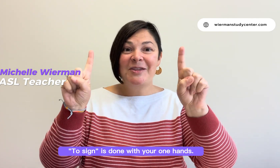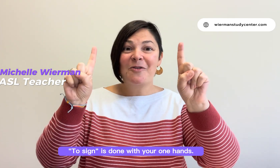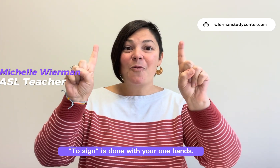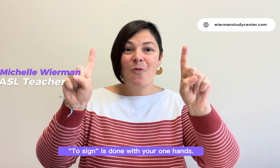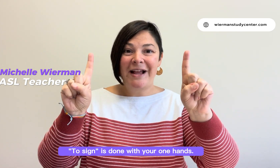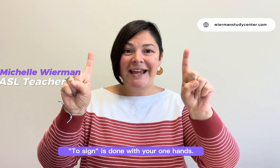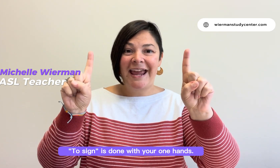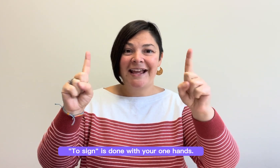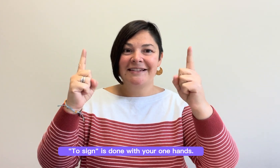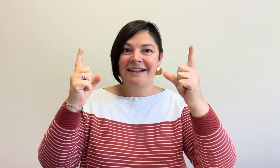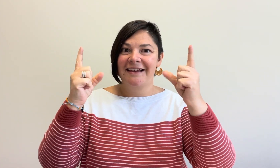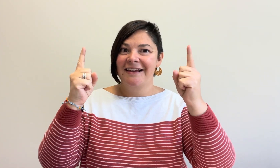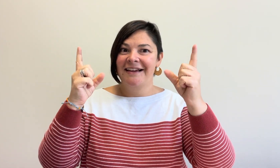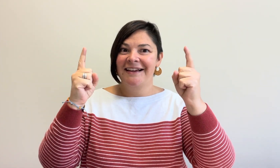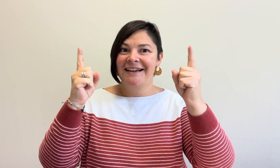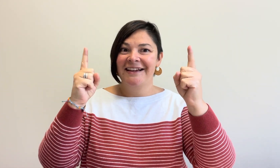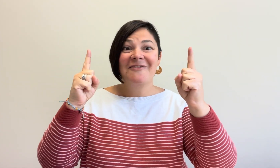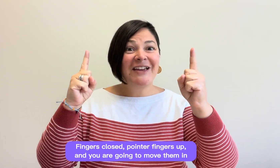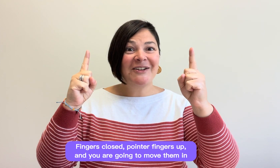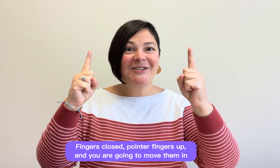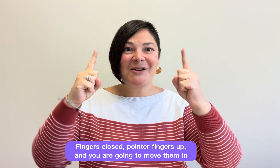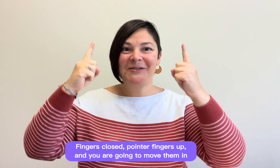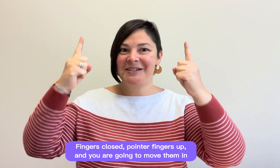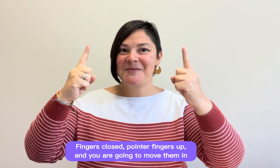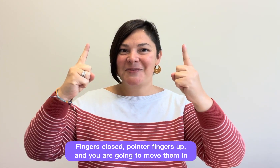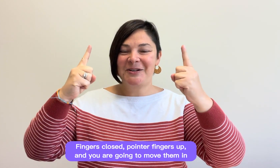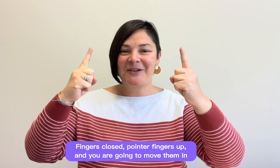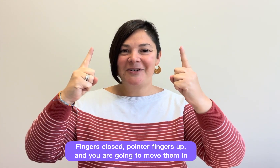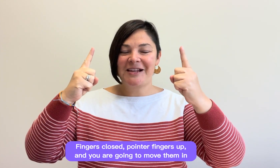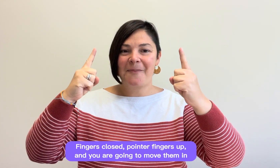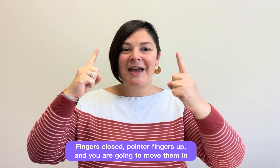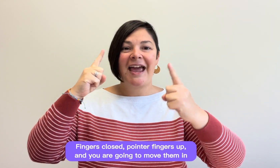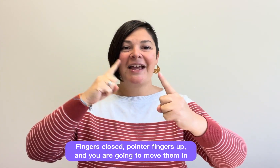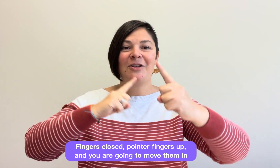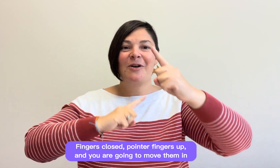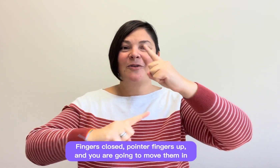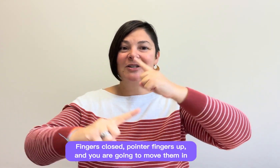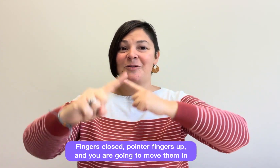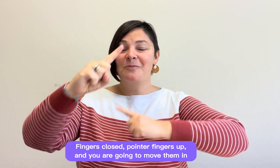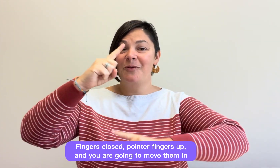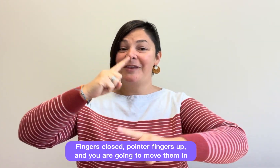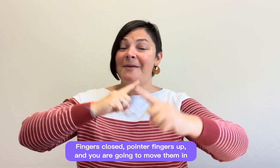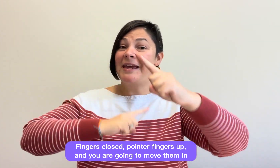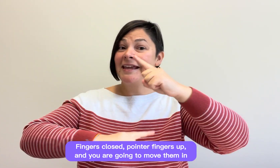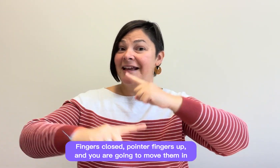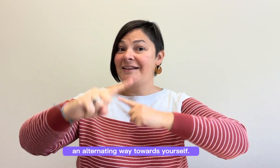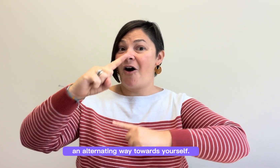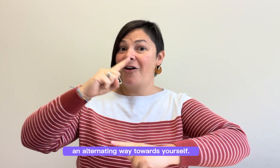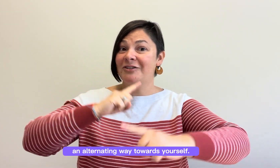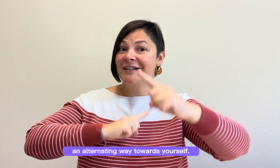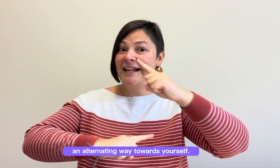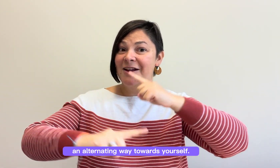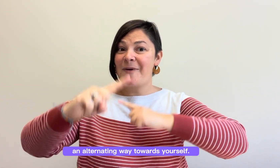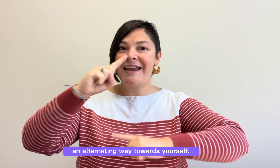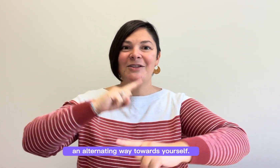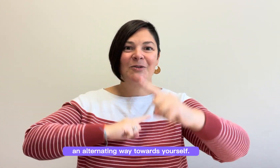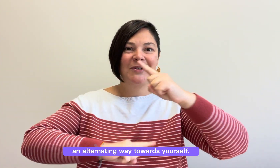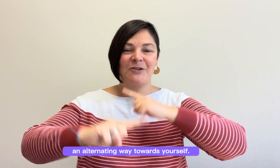you're winding hands. Fingers closed, point your fingers out, and you are going to move them in an alternating way towards